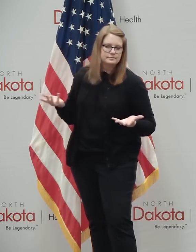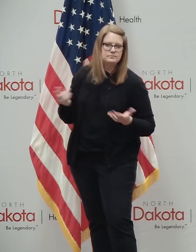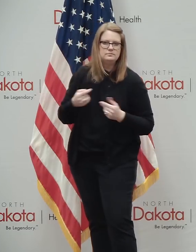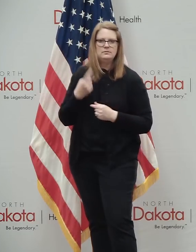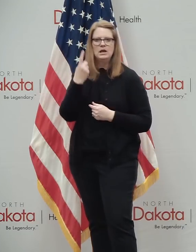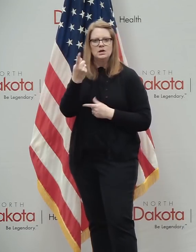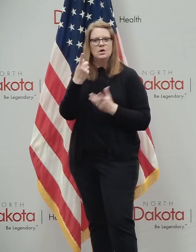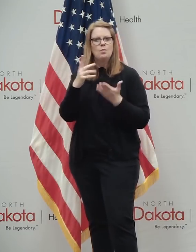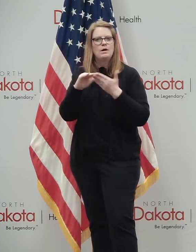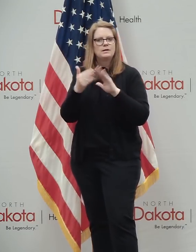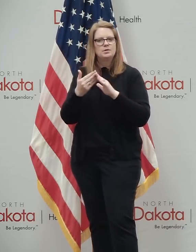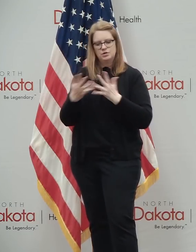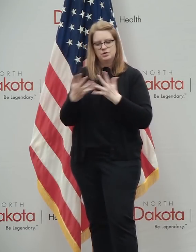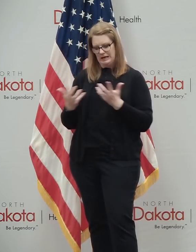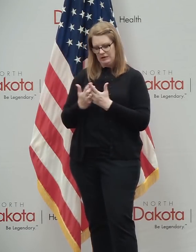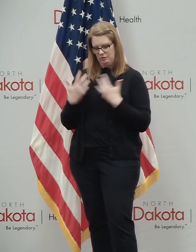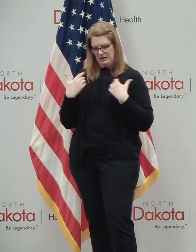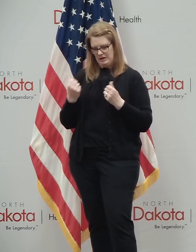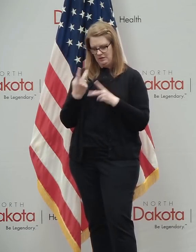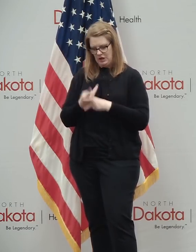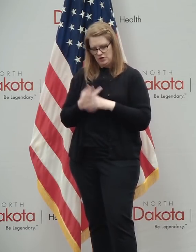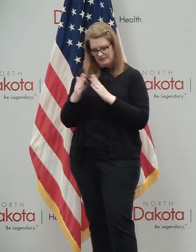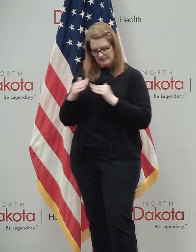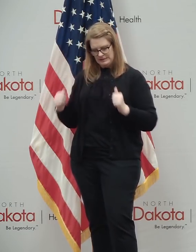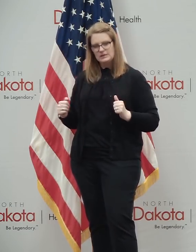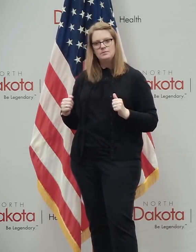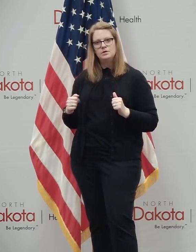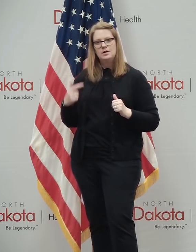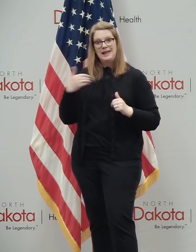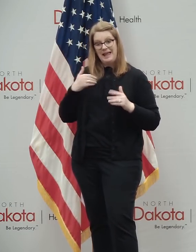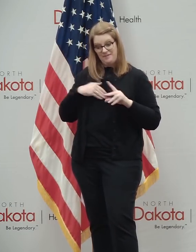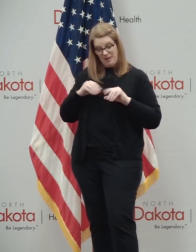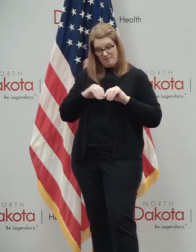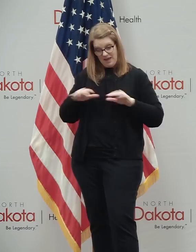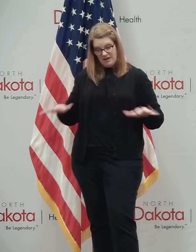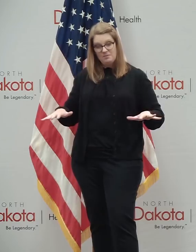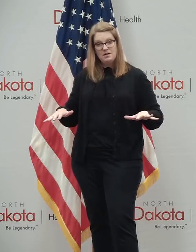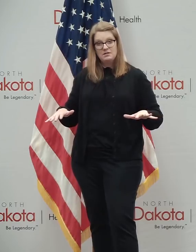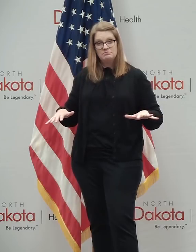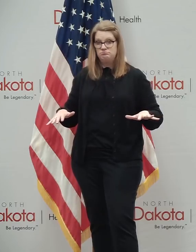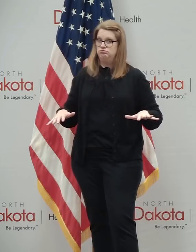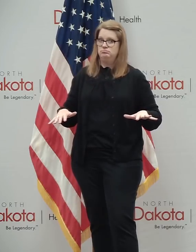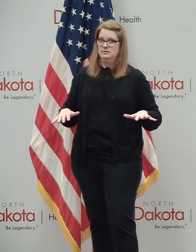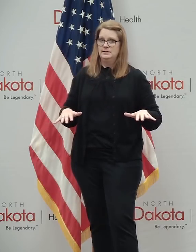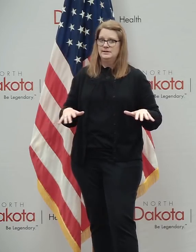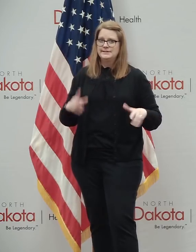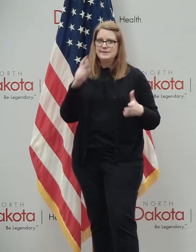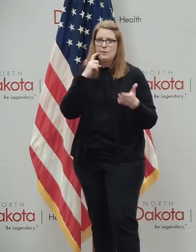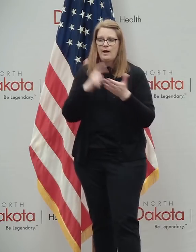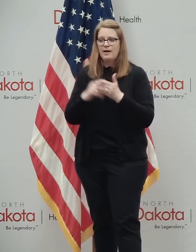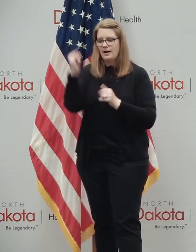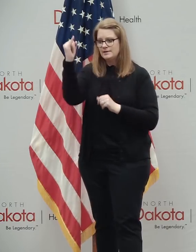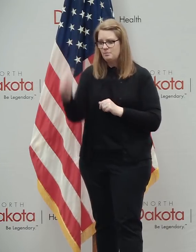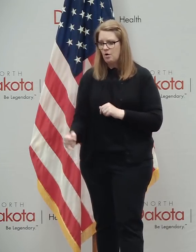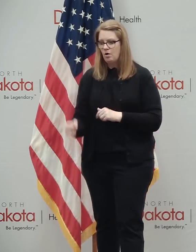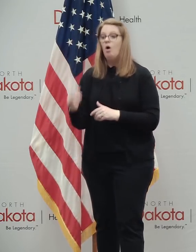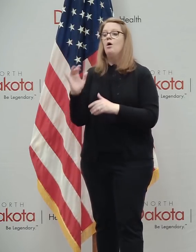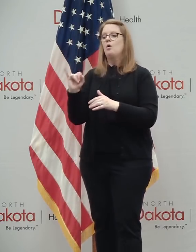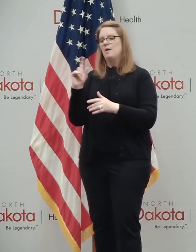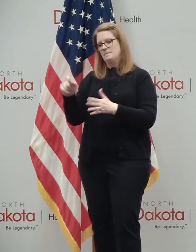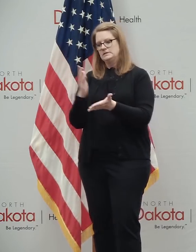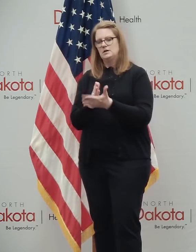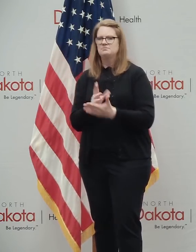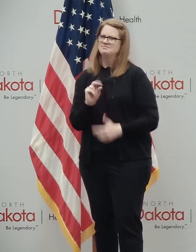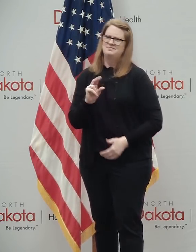integrated healthcare systems, and when we have a pandemic with a virus that doesn't recognize the border or the river, we have to work in a coordinated